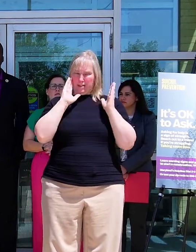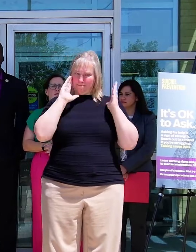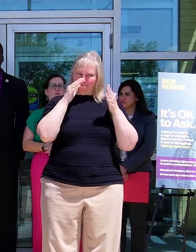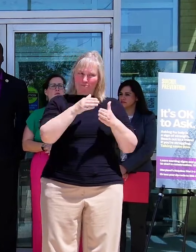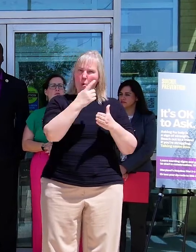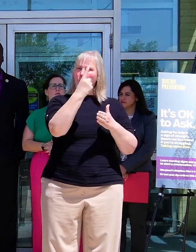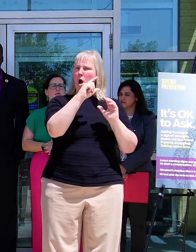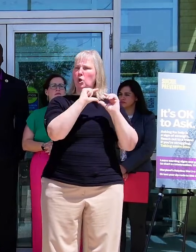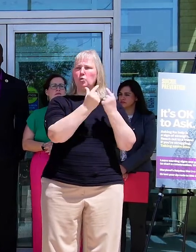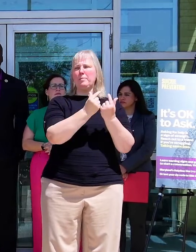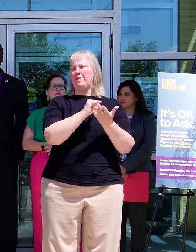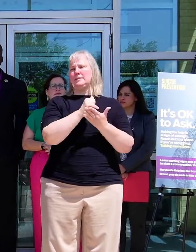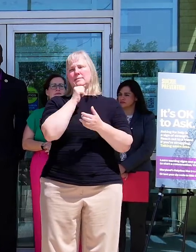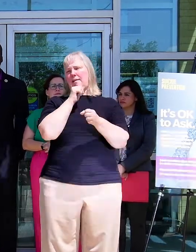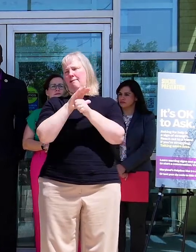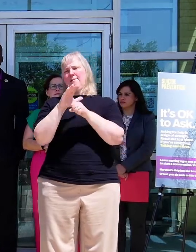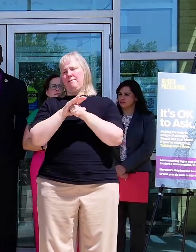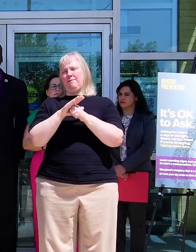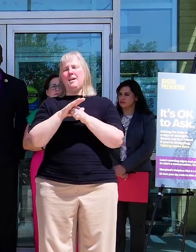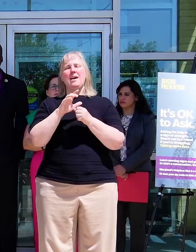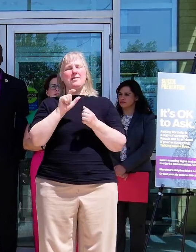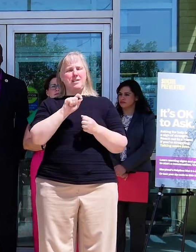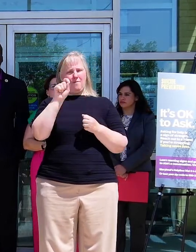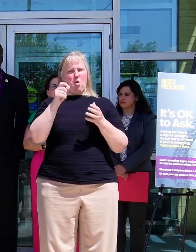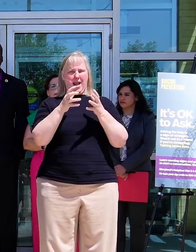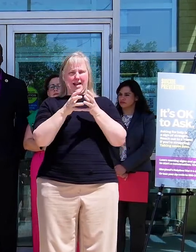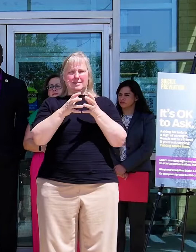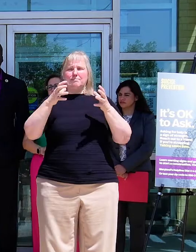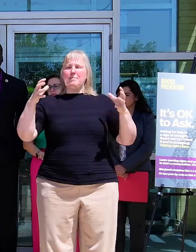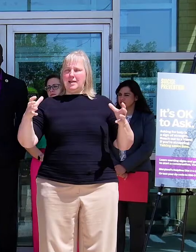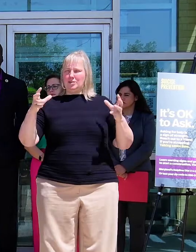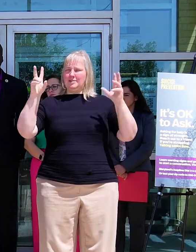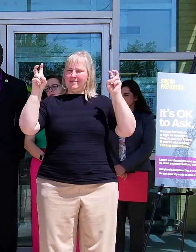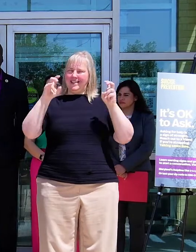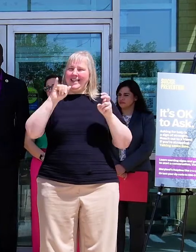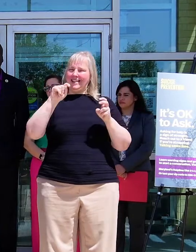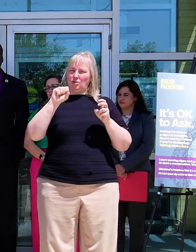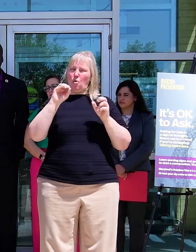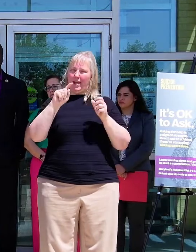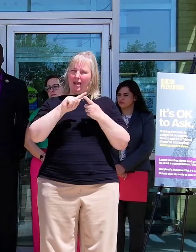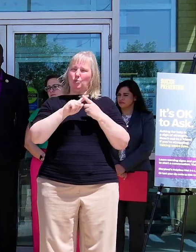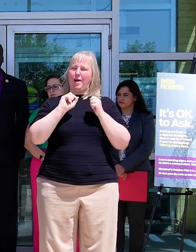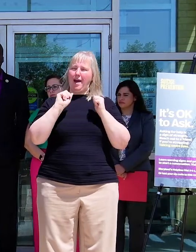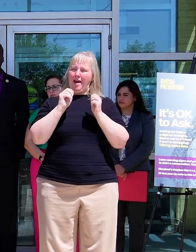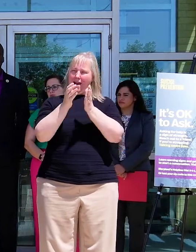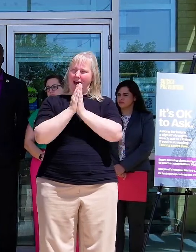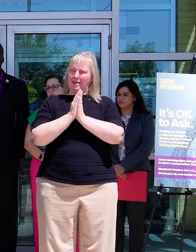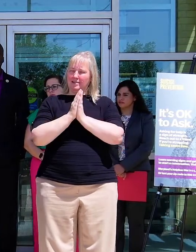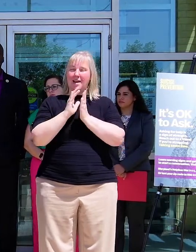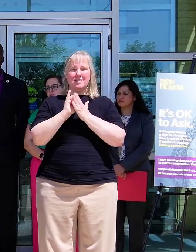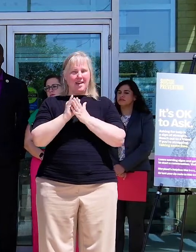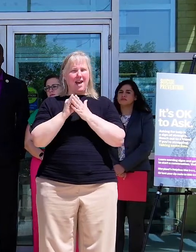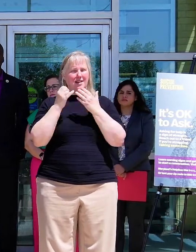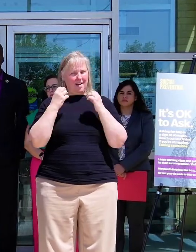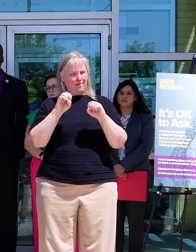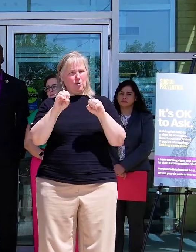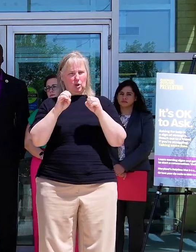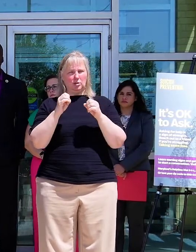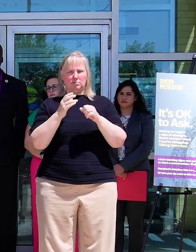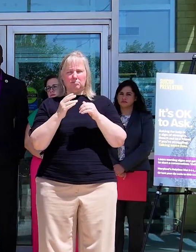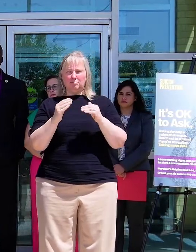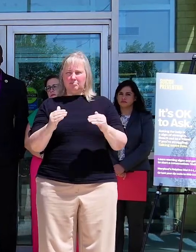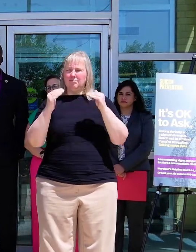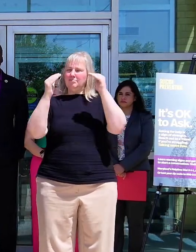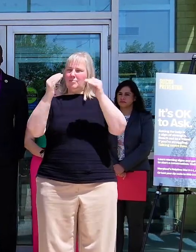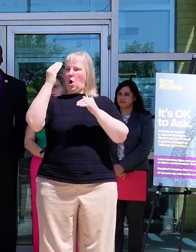not enough. Hence the expansion of It's Okay to Ask. This campaign raises awareness and reduces